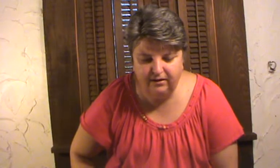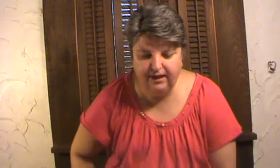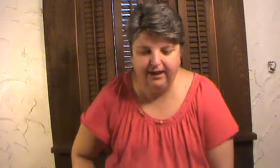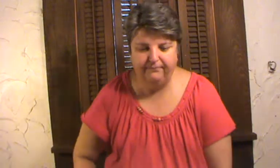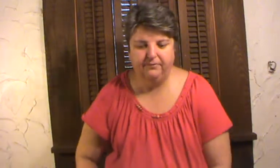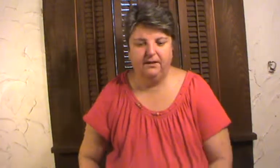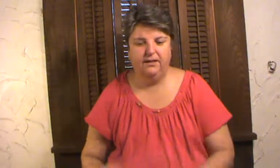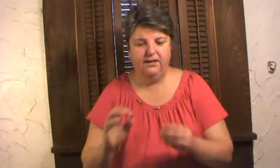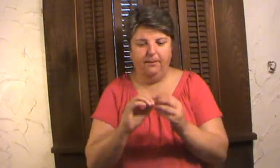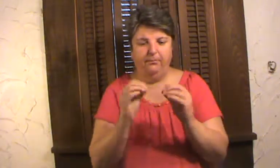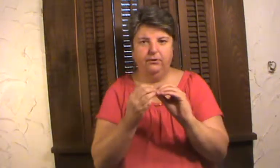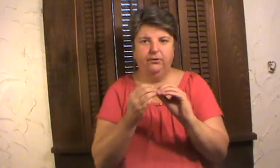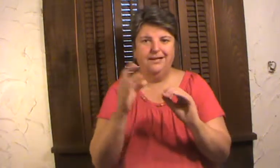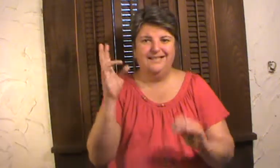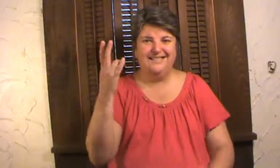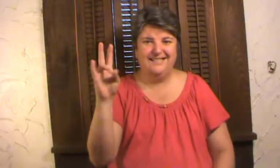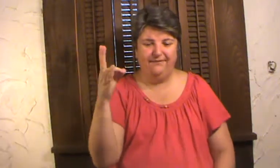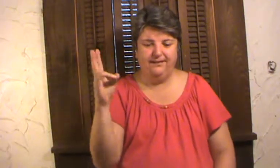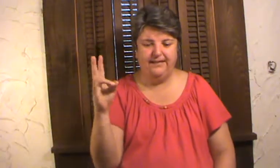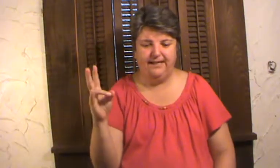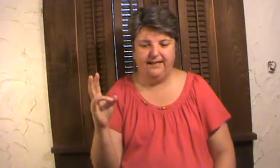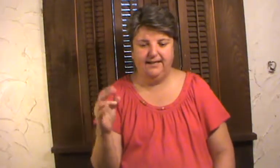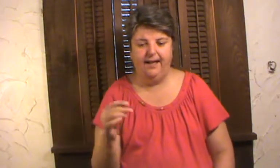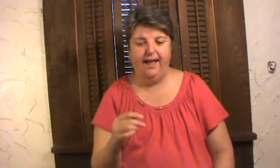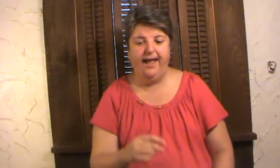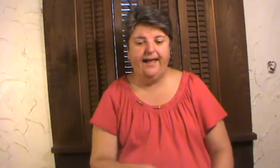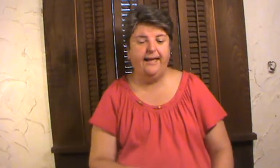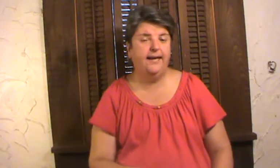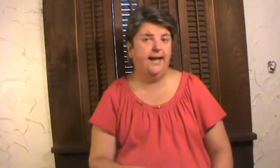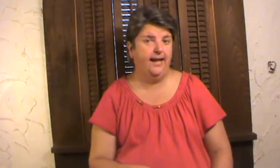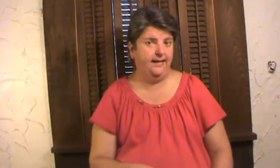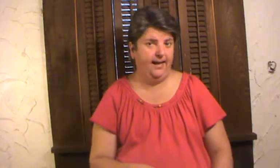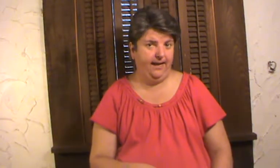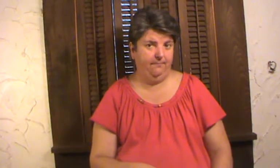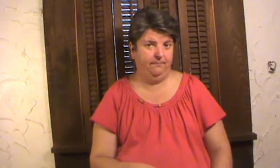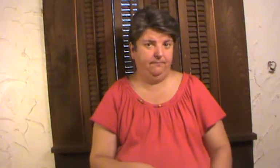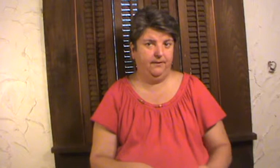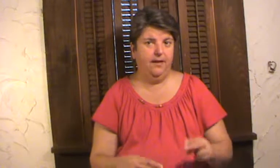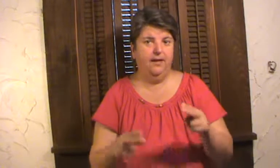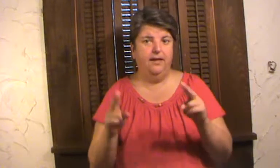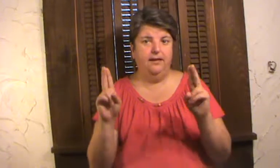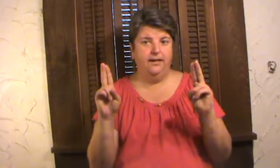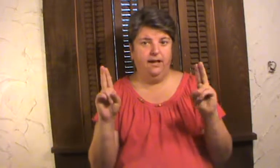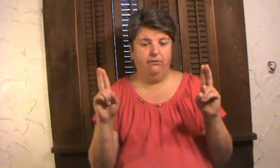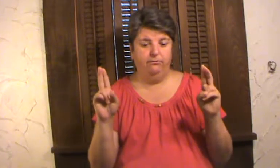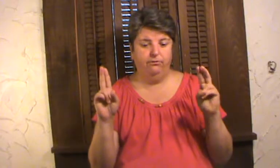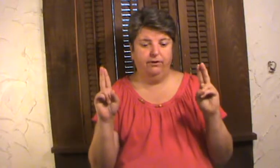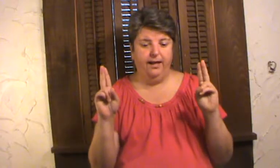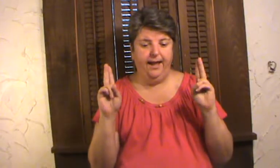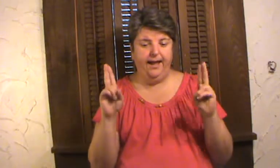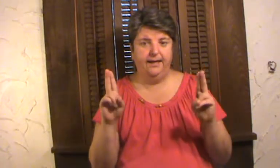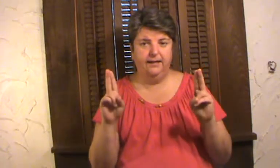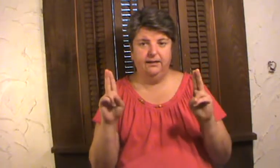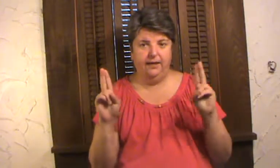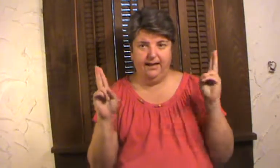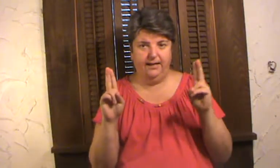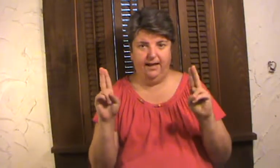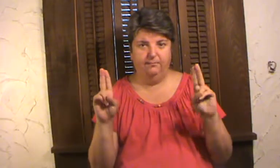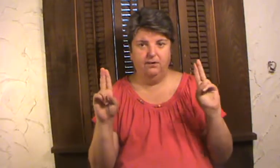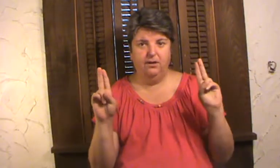Okay, number 17, egg and name. Now for egg and name,